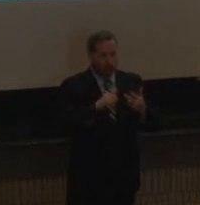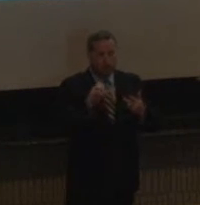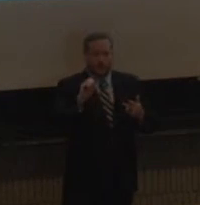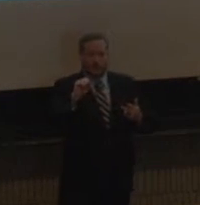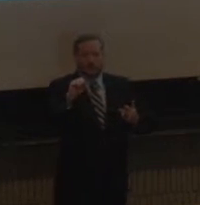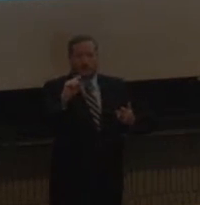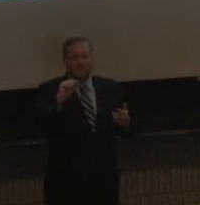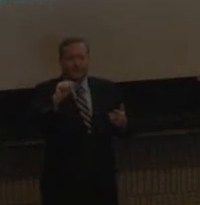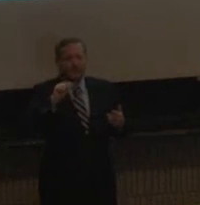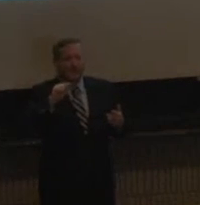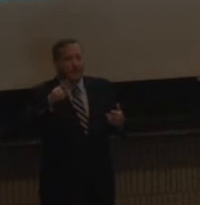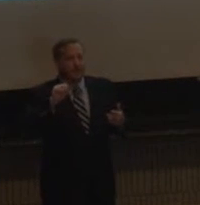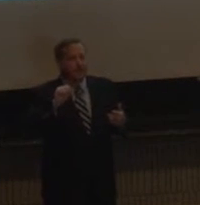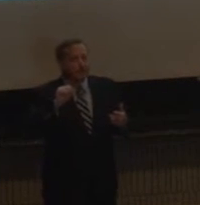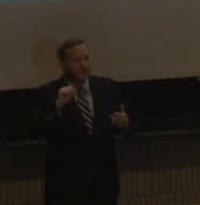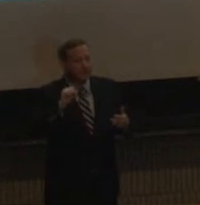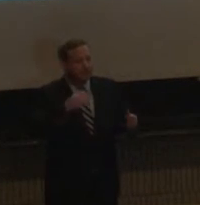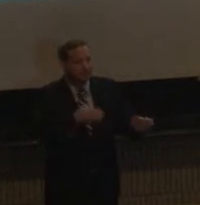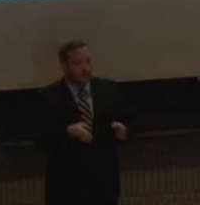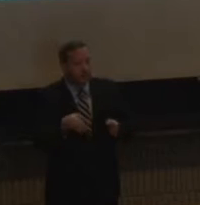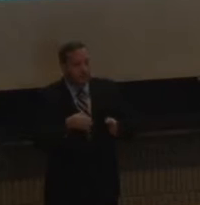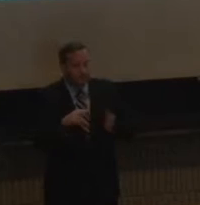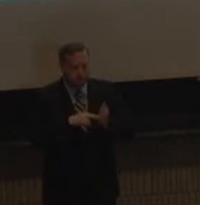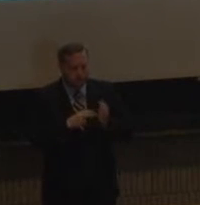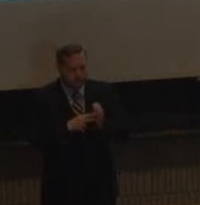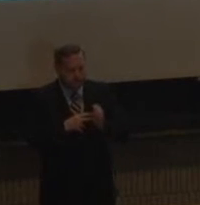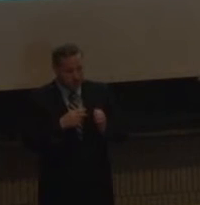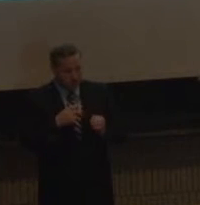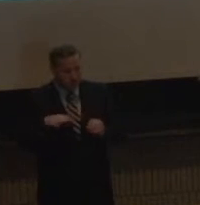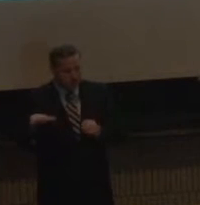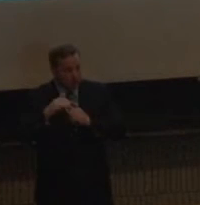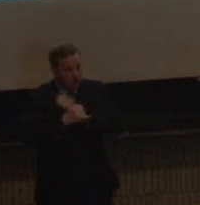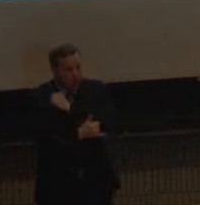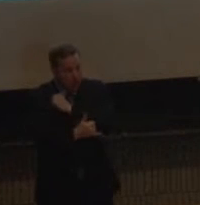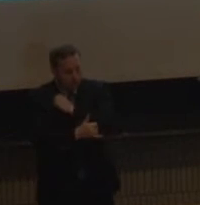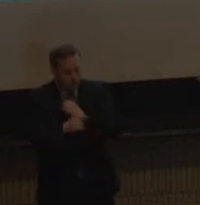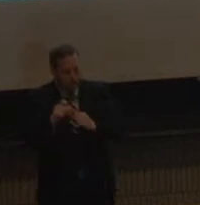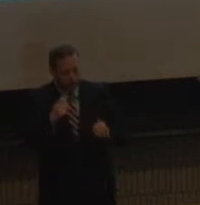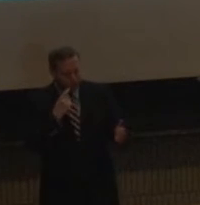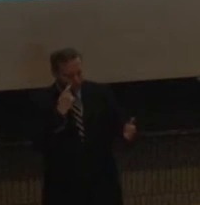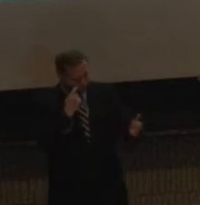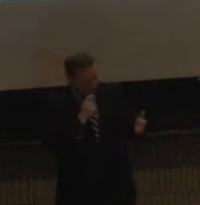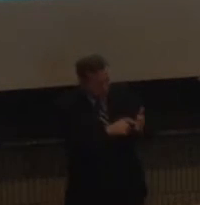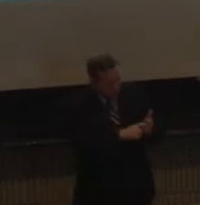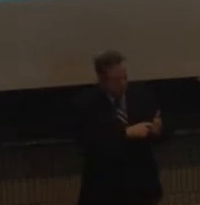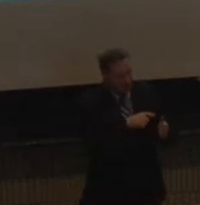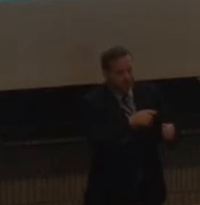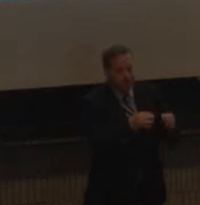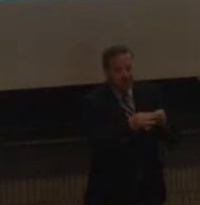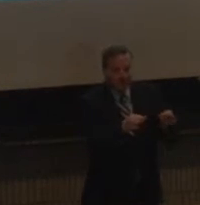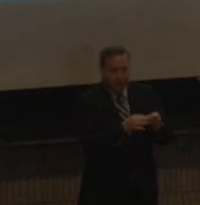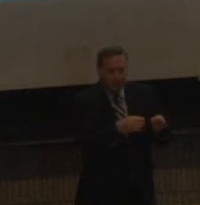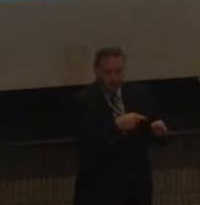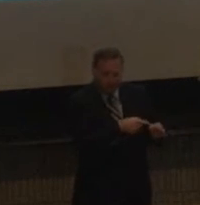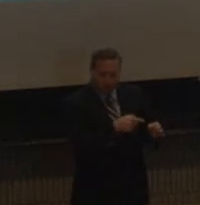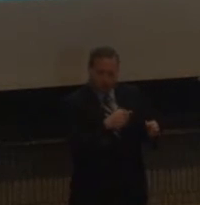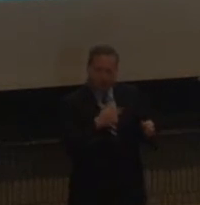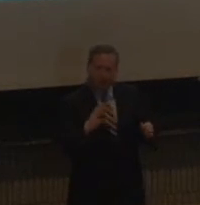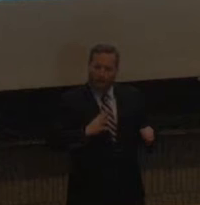and change like every other language should. If we had a census in our country that recognized all the